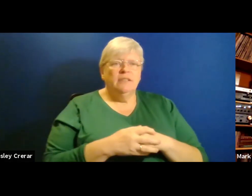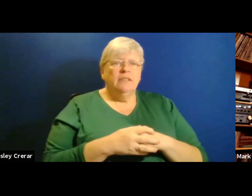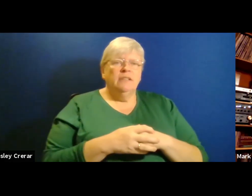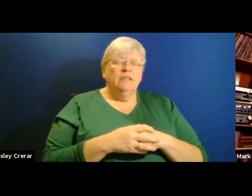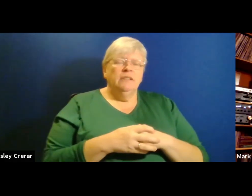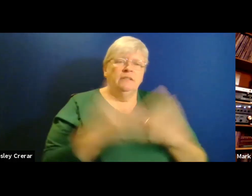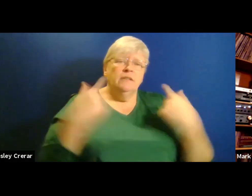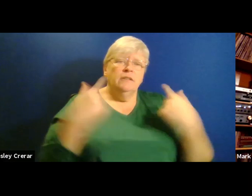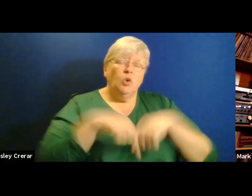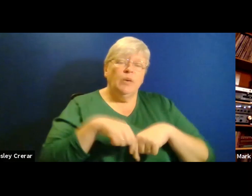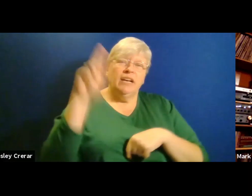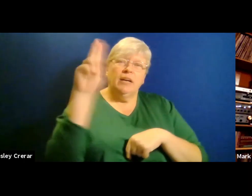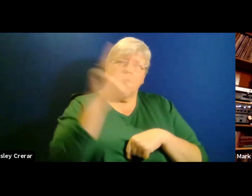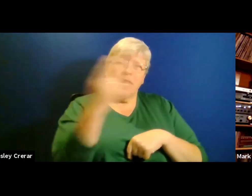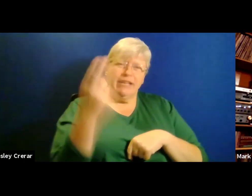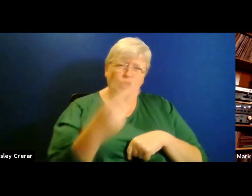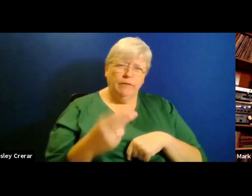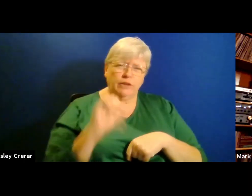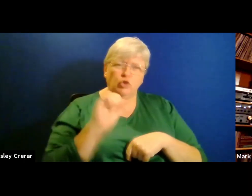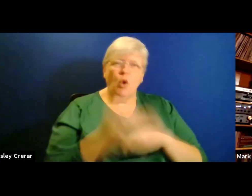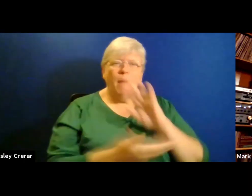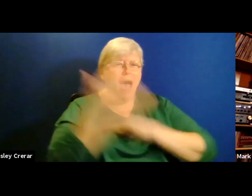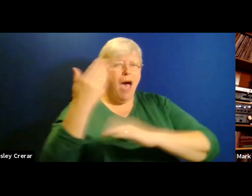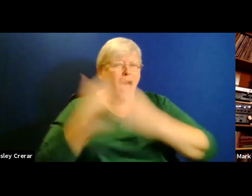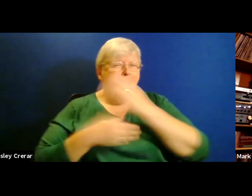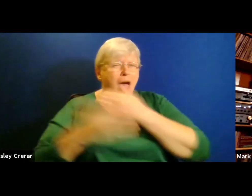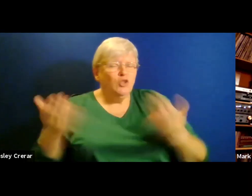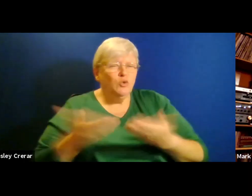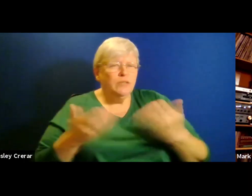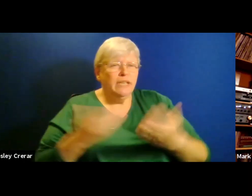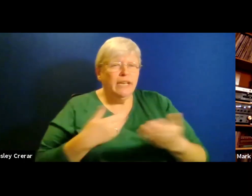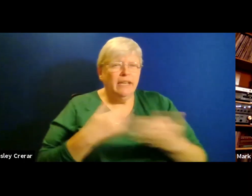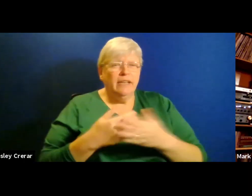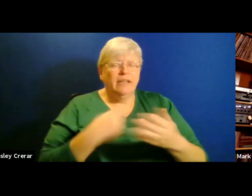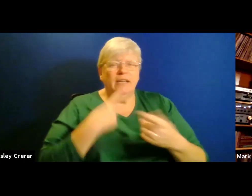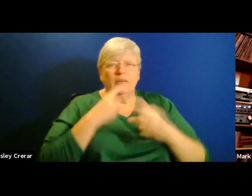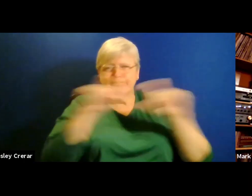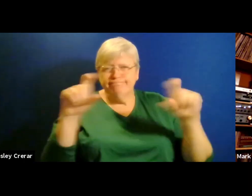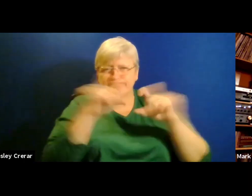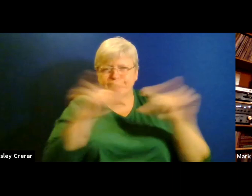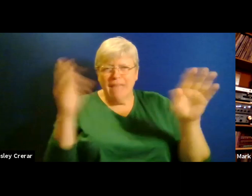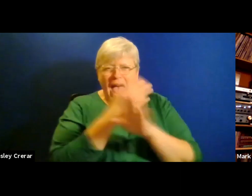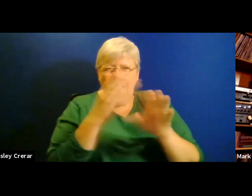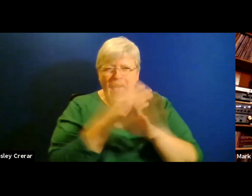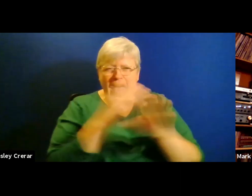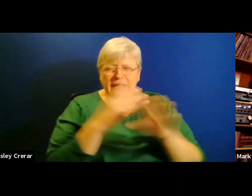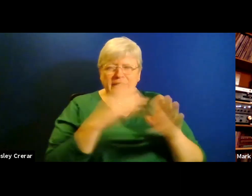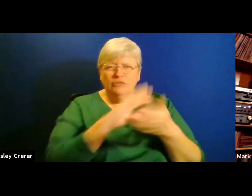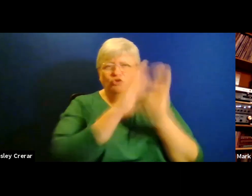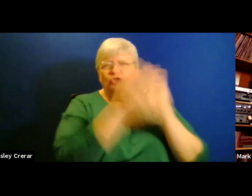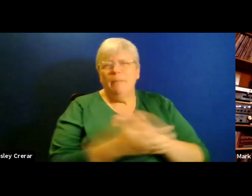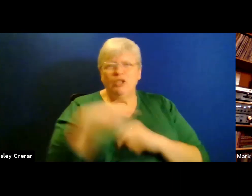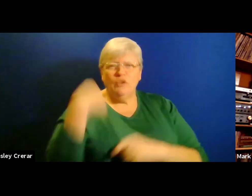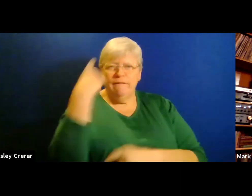We are painting over your past today with sweeping statements hide its pockmarked face.